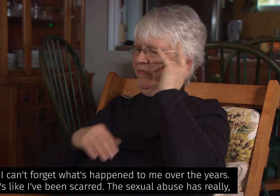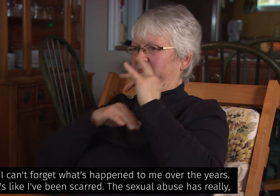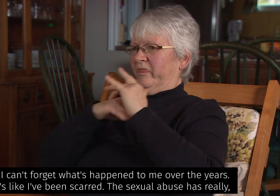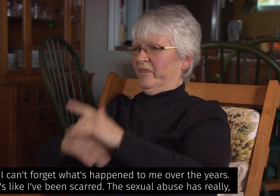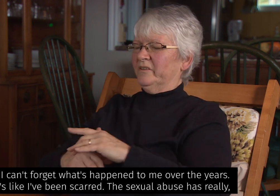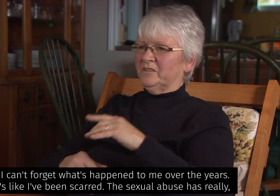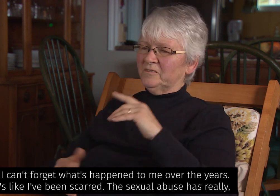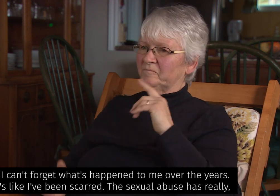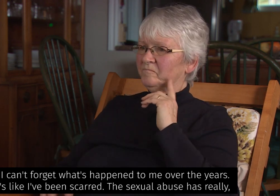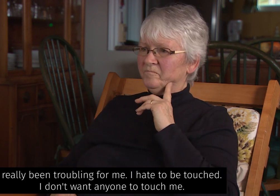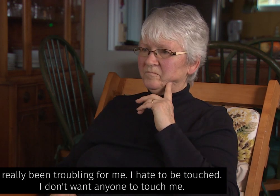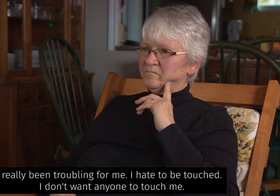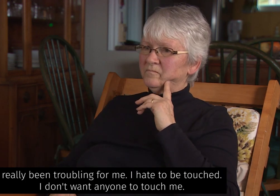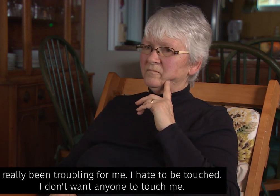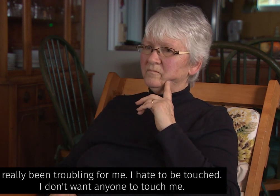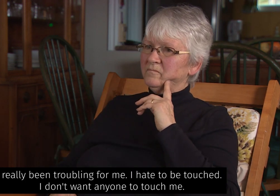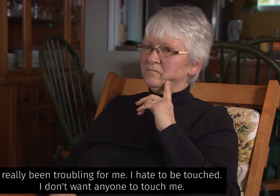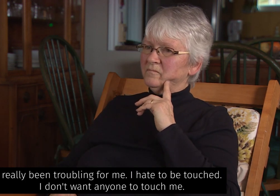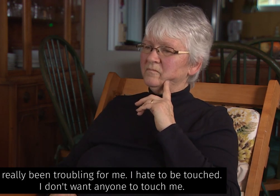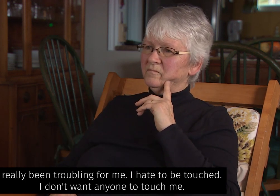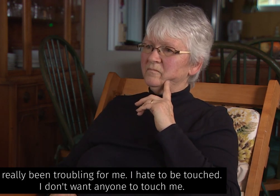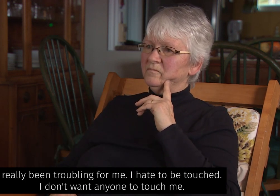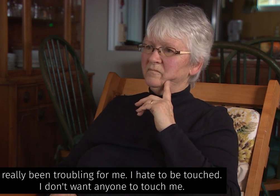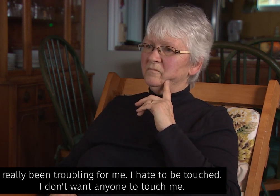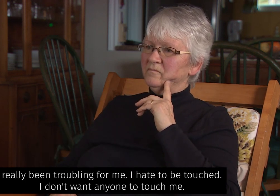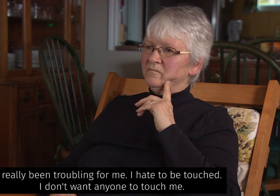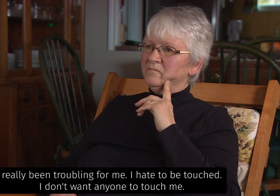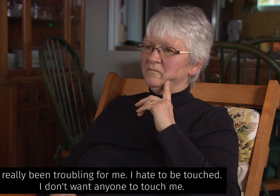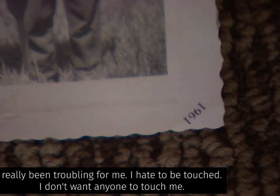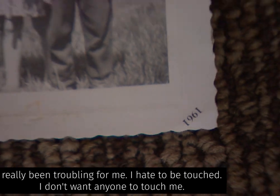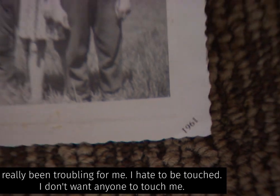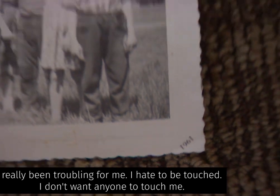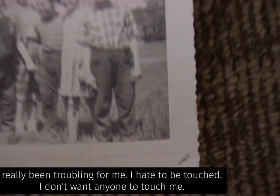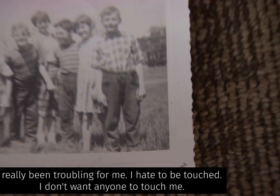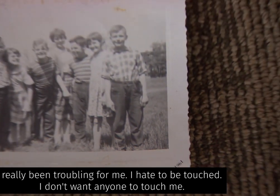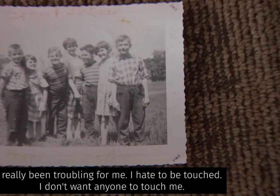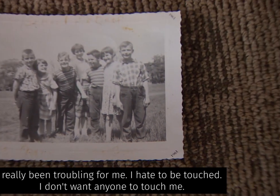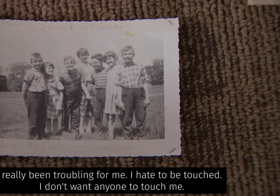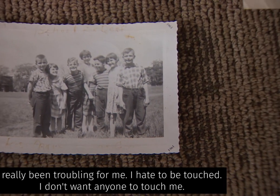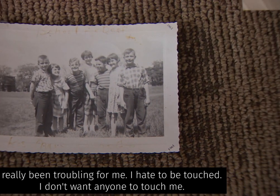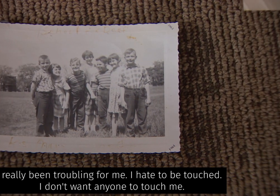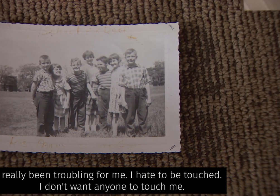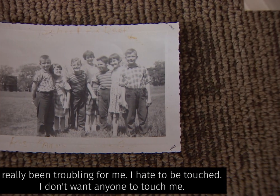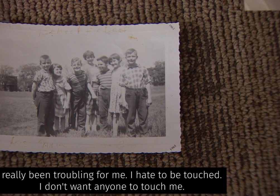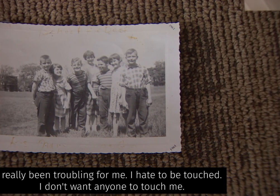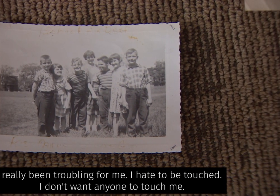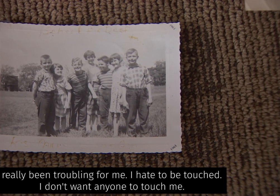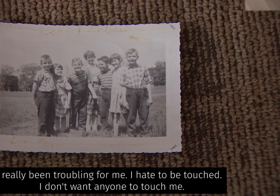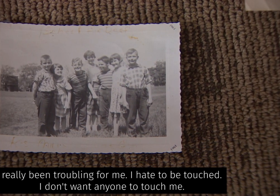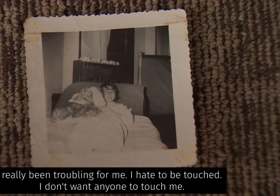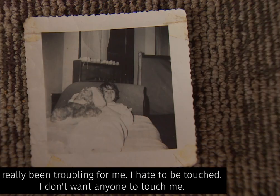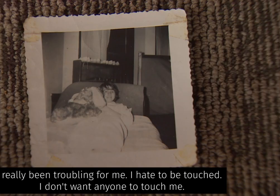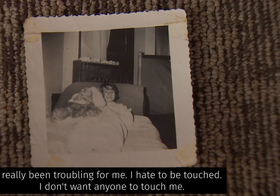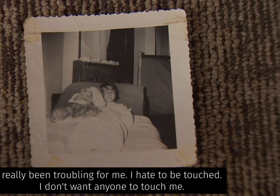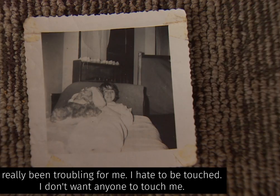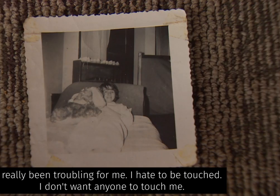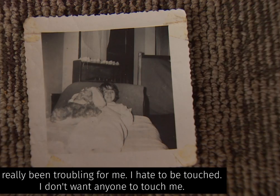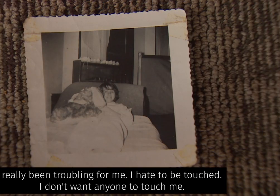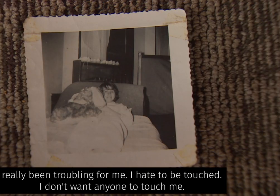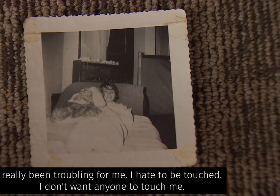sexual abuse has really really been troubling for me. I hate to be touched. Like I don't want anyone to touch me.